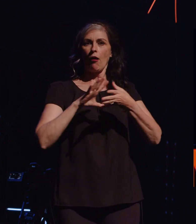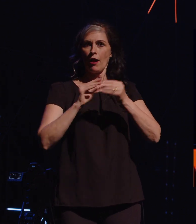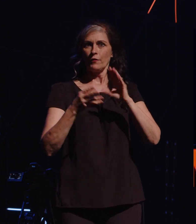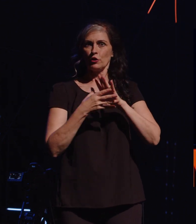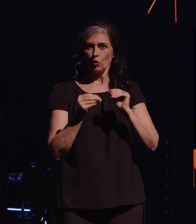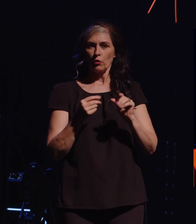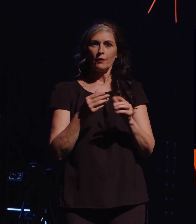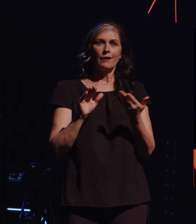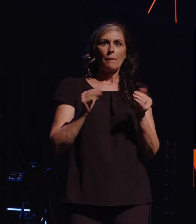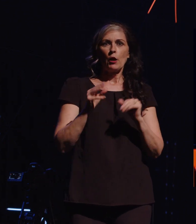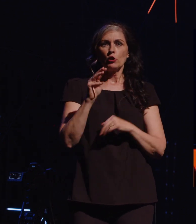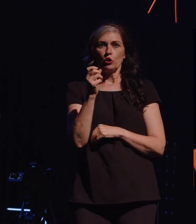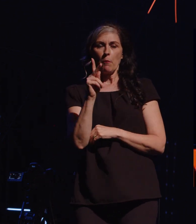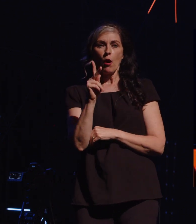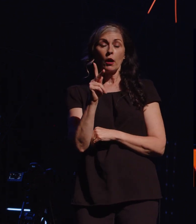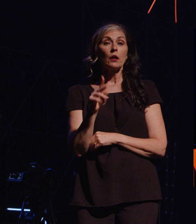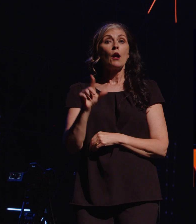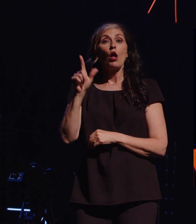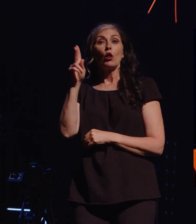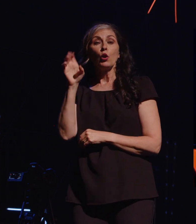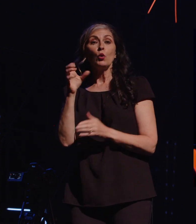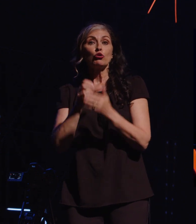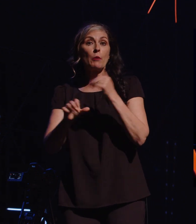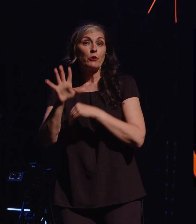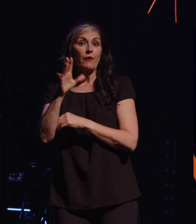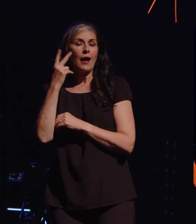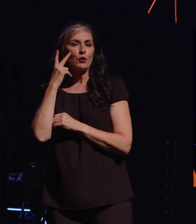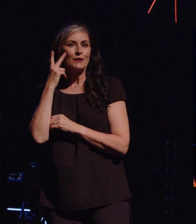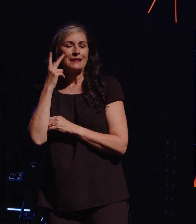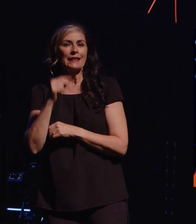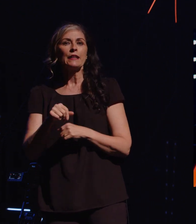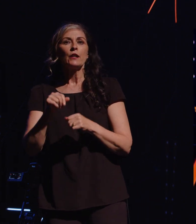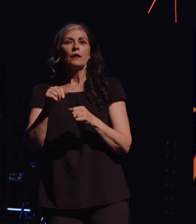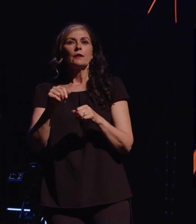Mark chapter 1. If you look at Luke chapter 5, you actually see